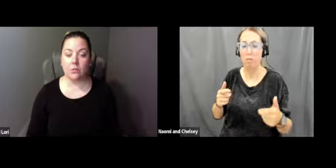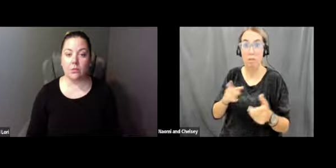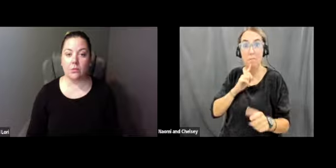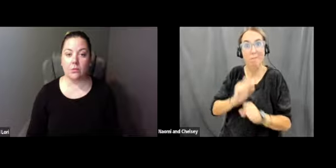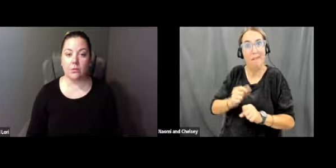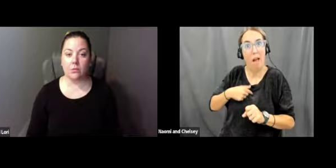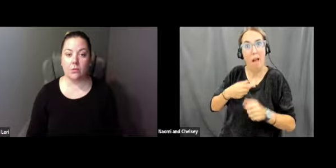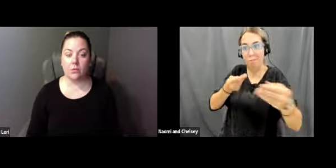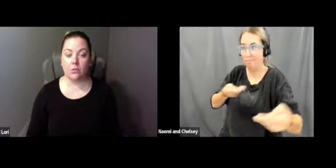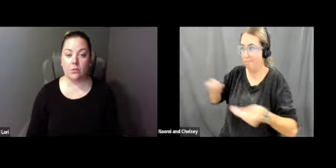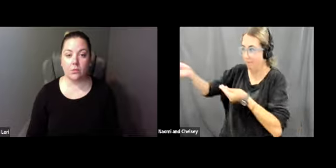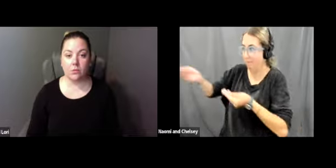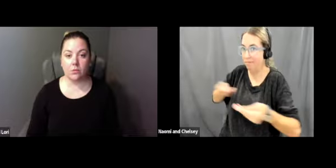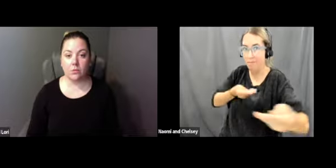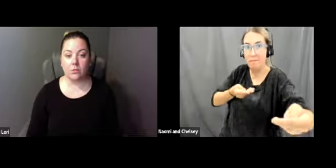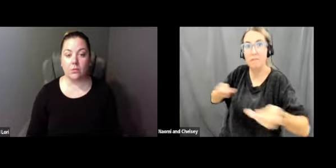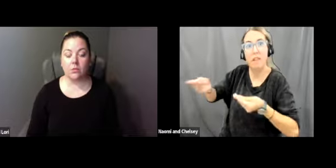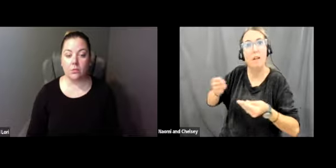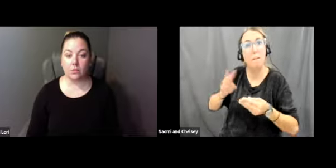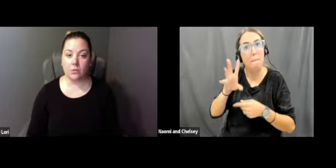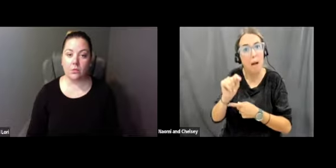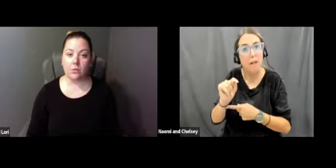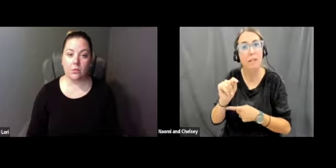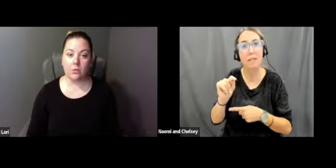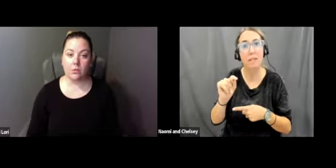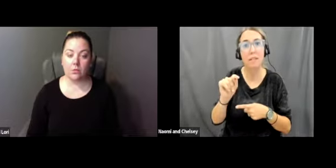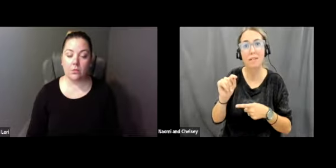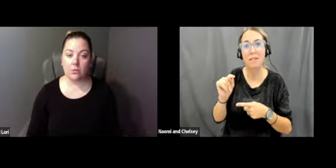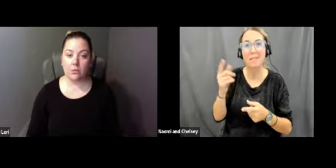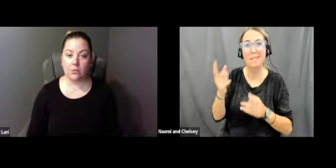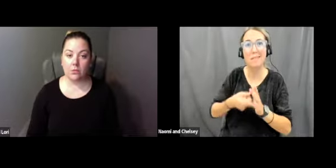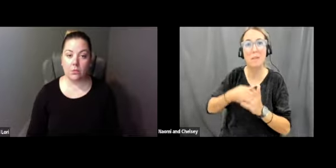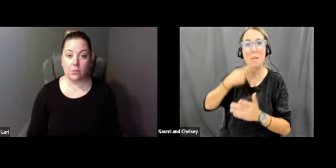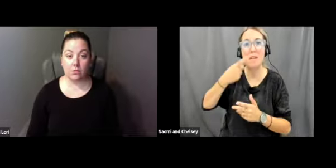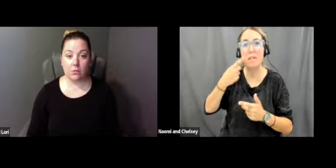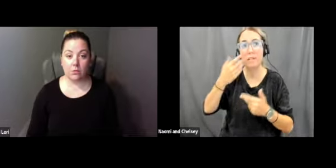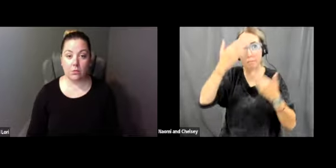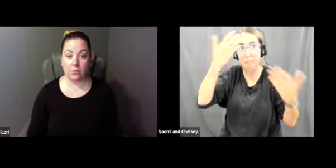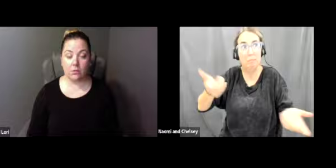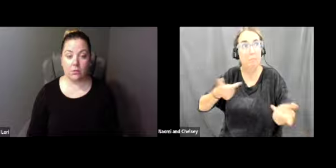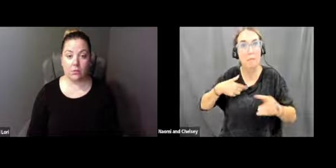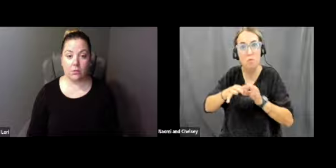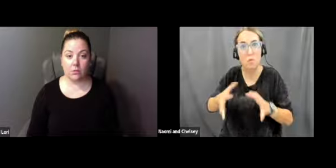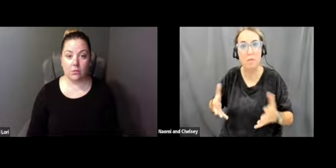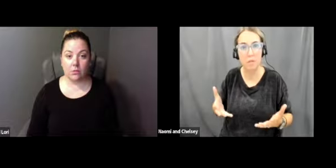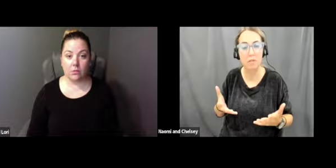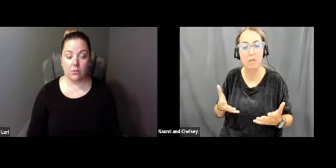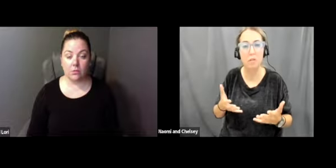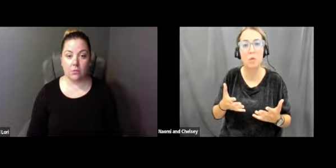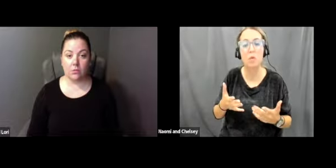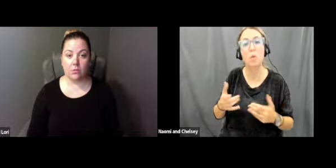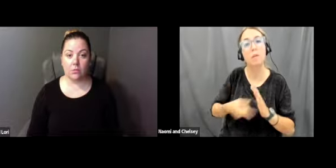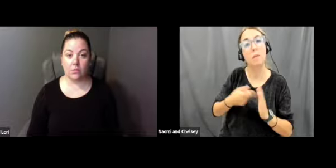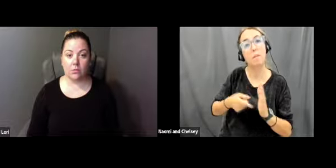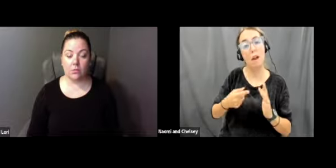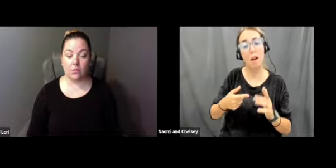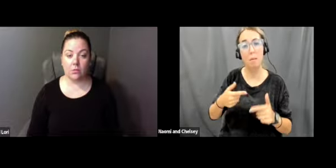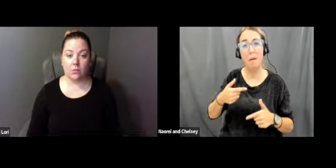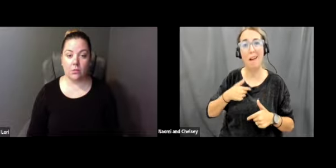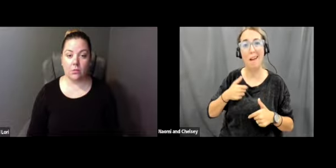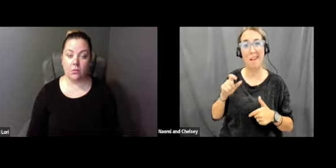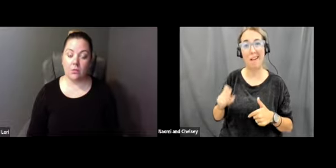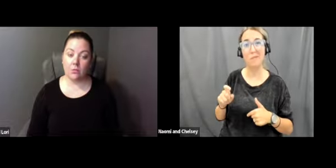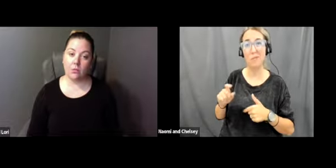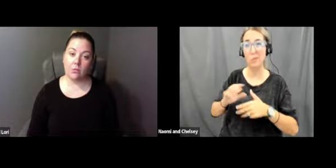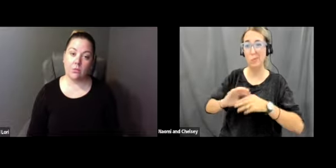So it's interesting for me when I have to say things like, the hearing person will say, oh, who were you